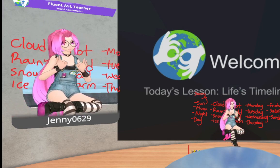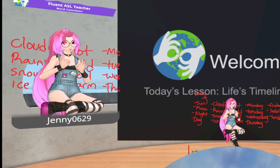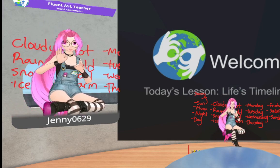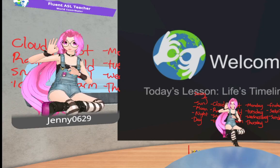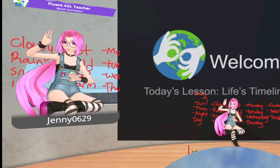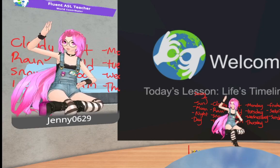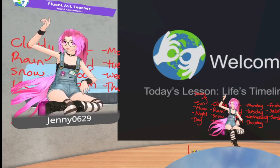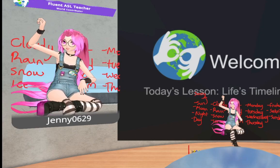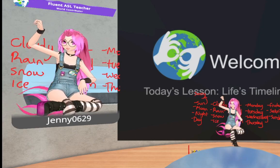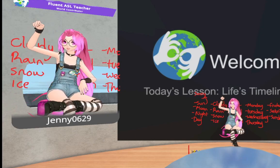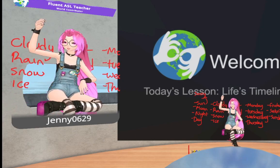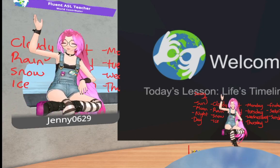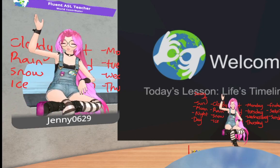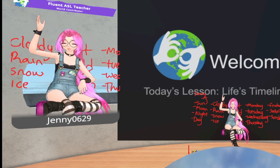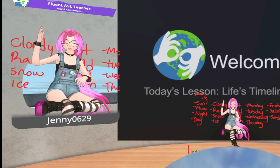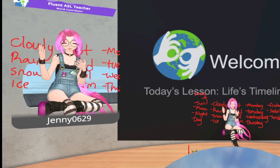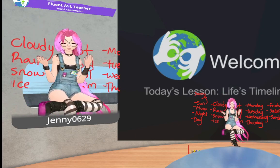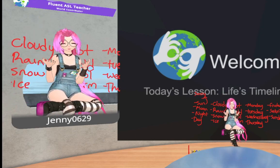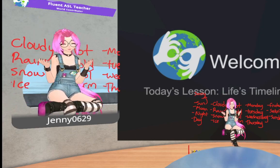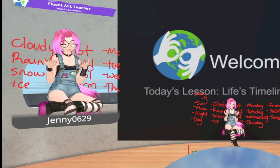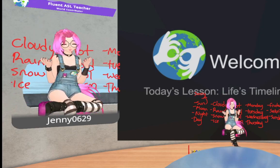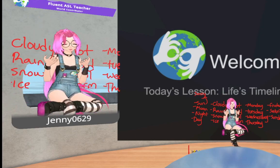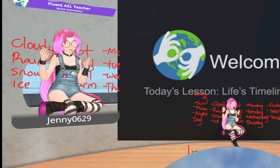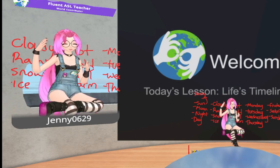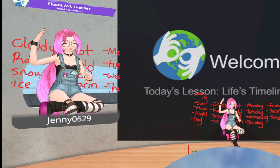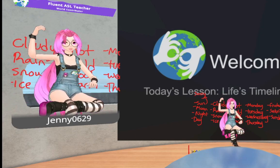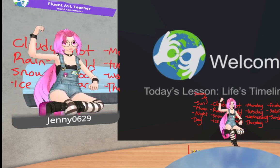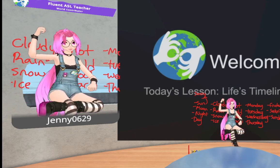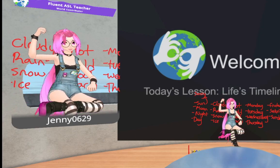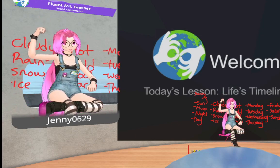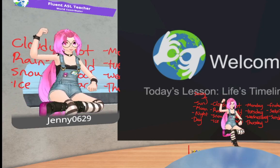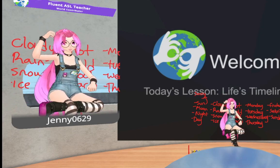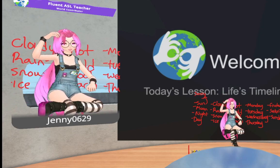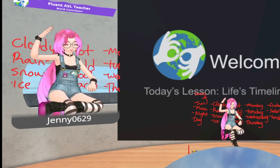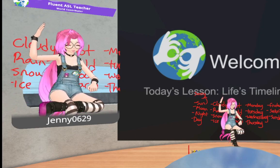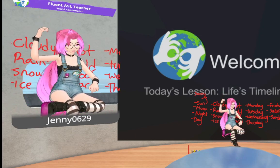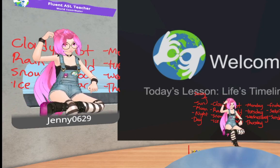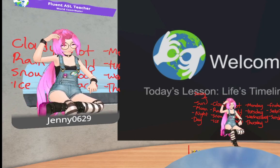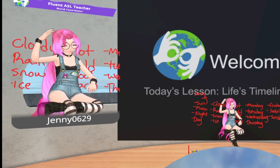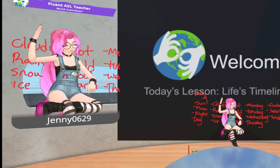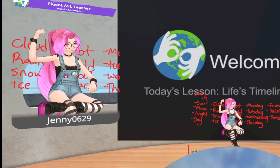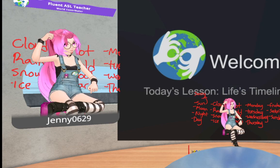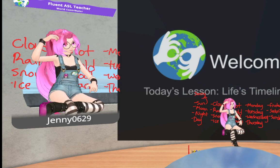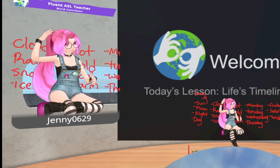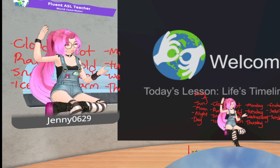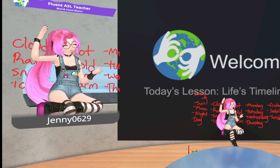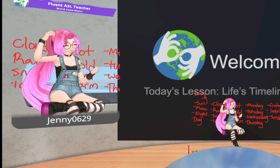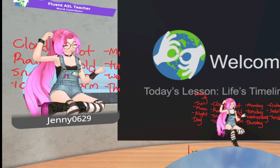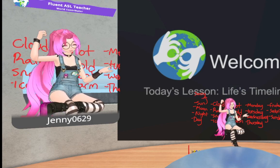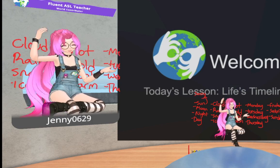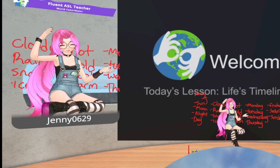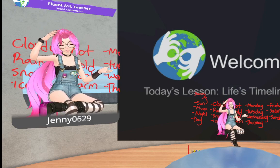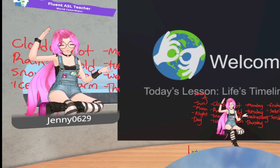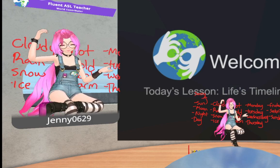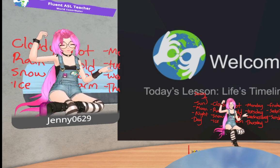it's super important to have that rotate. Who can tell me what this means if we're doing this? Does anyone know